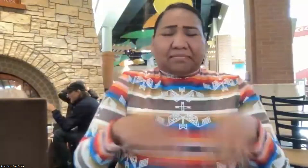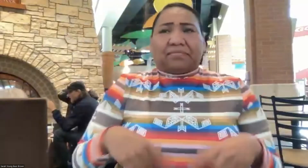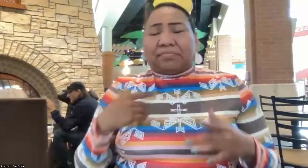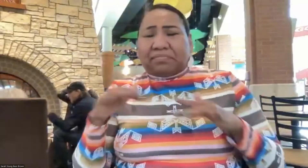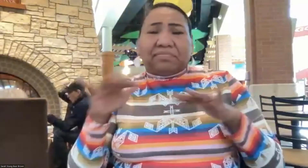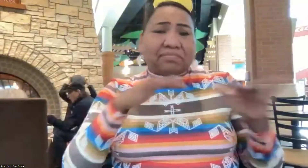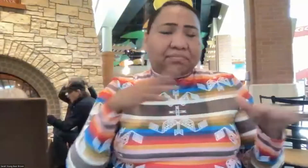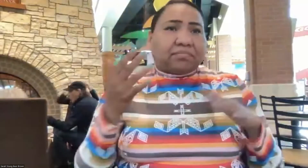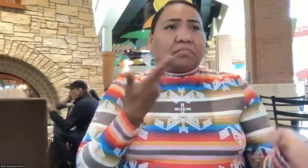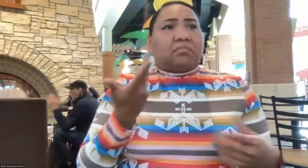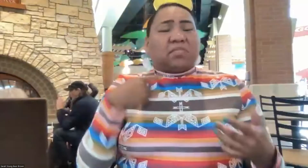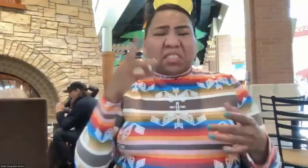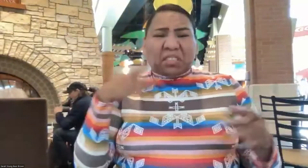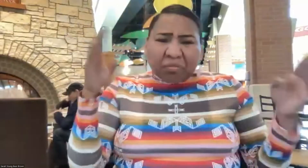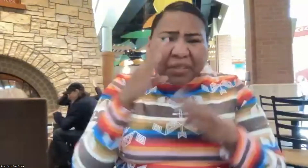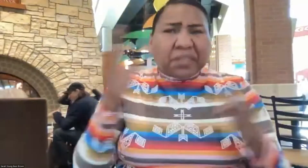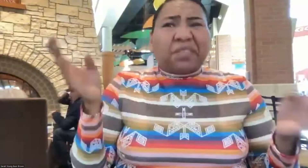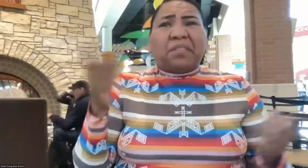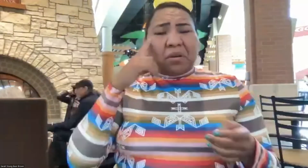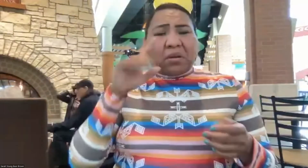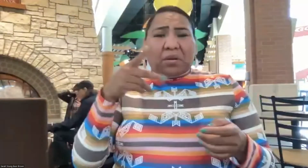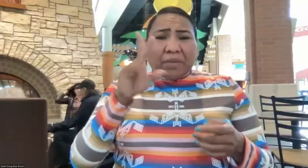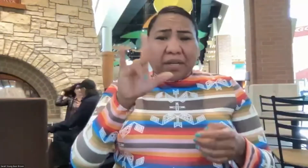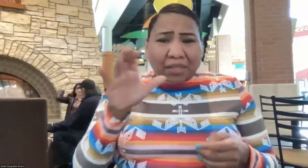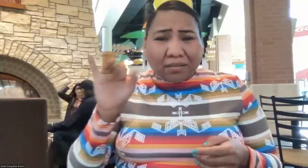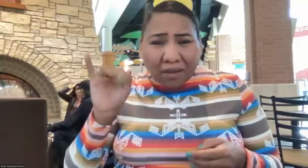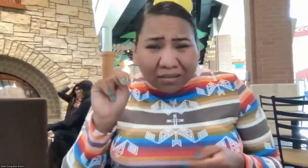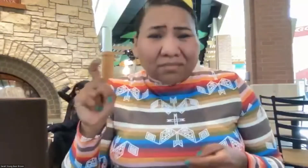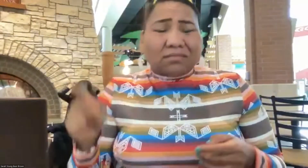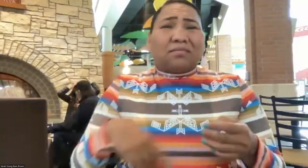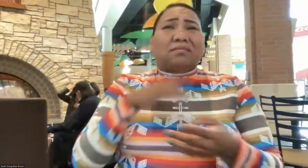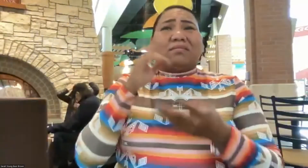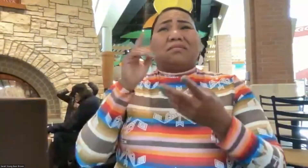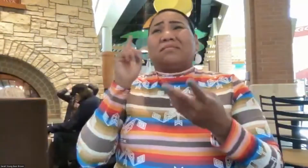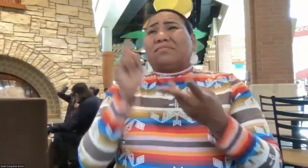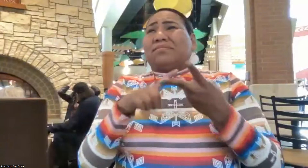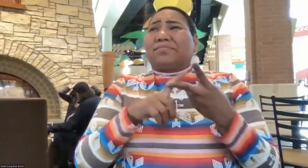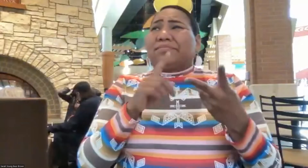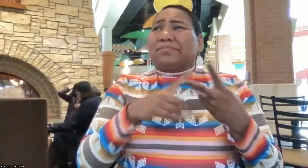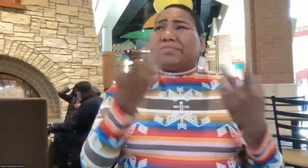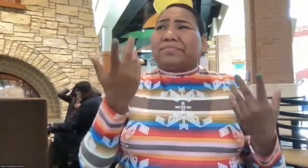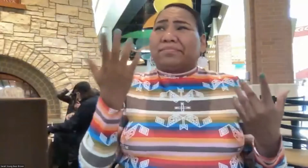We face a lot of challenges with denial and not wanting to accept that we have a problem.